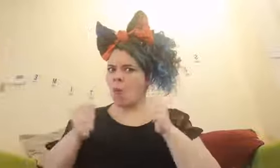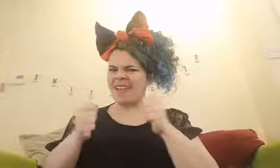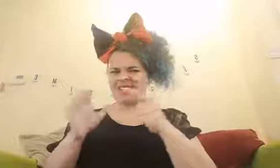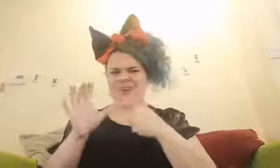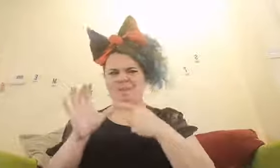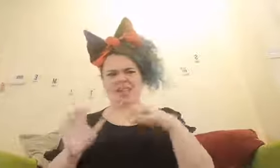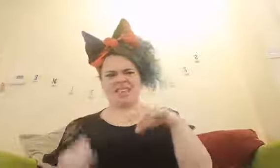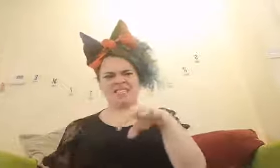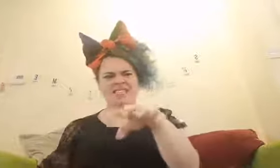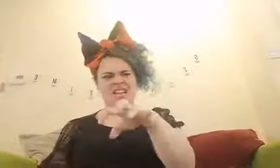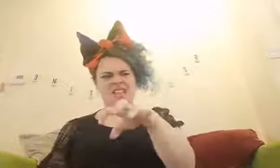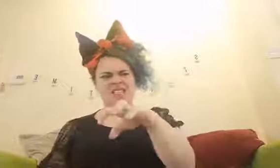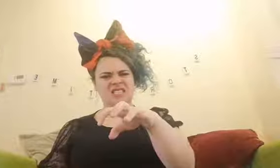"Wait a minute, Anansi.